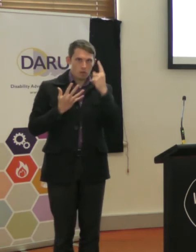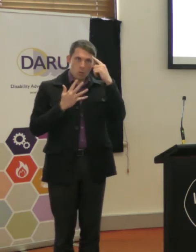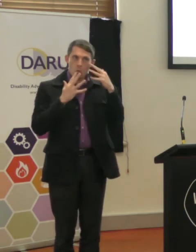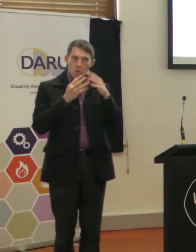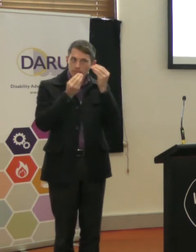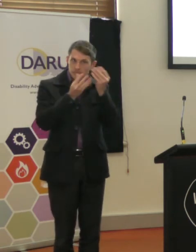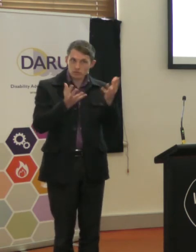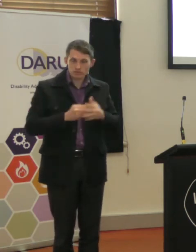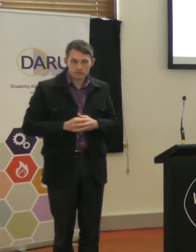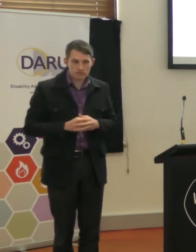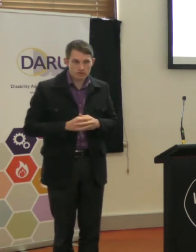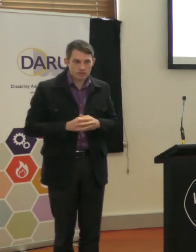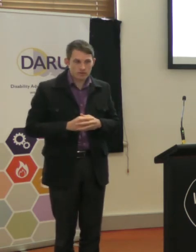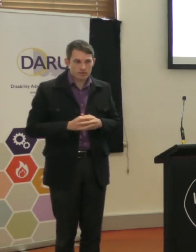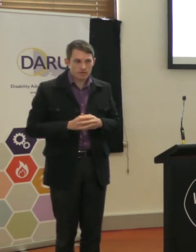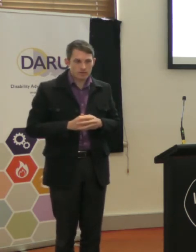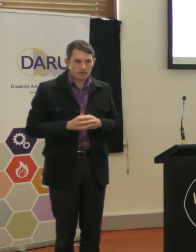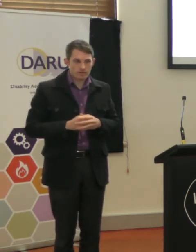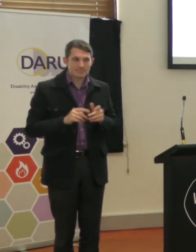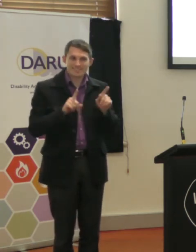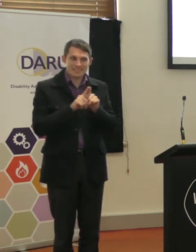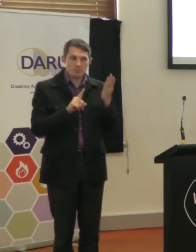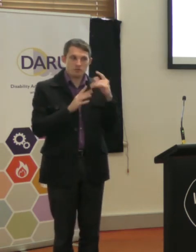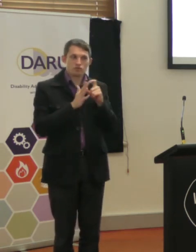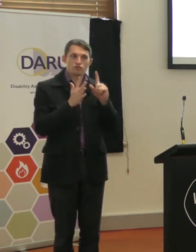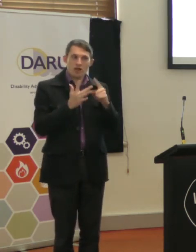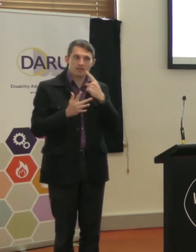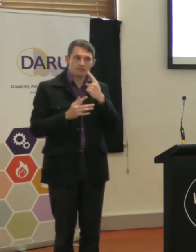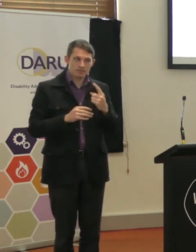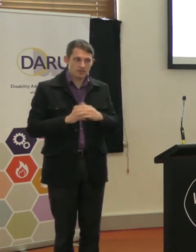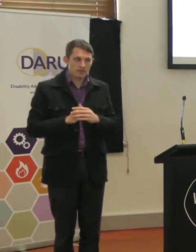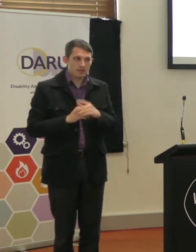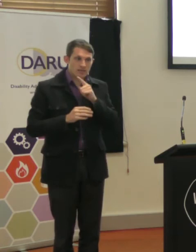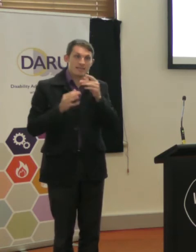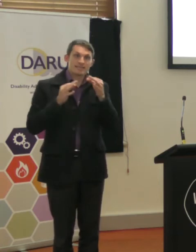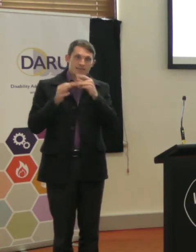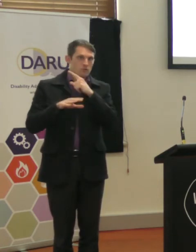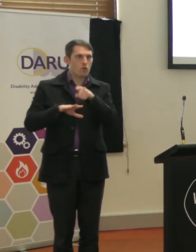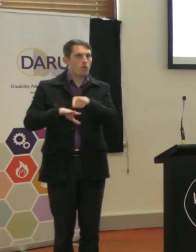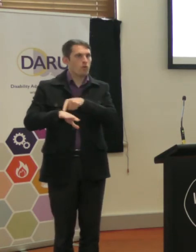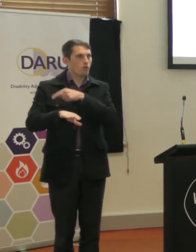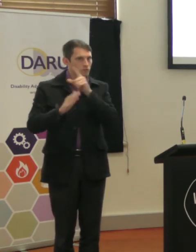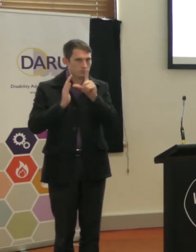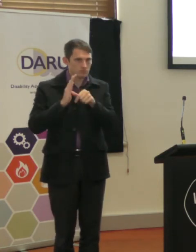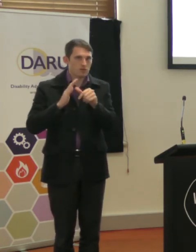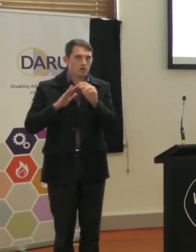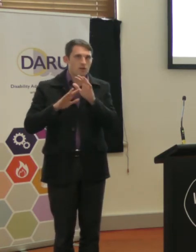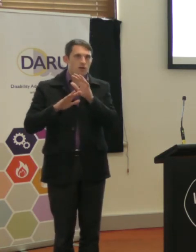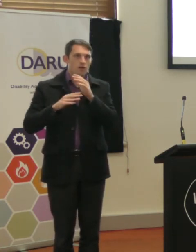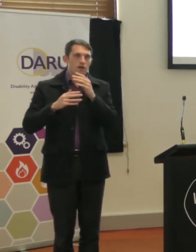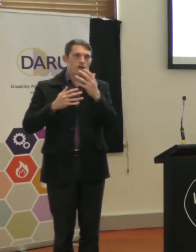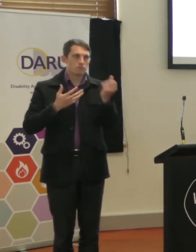that the, as Di said earlier, the scheme has taken a fair bit of time to